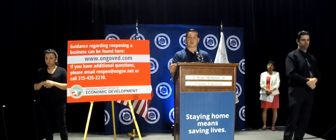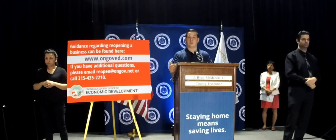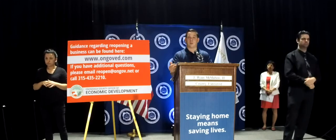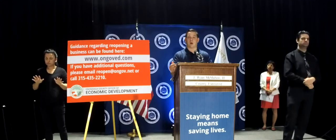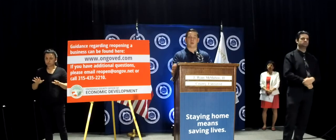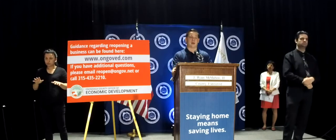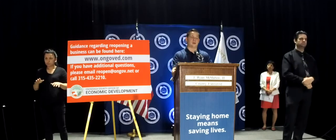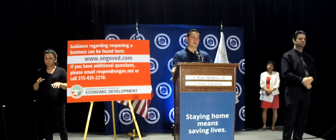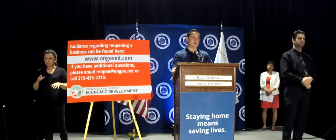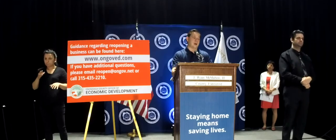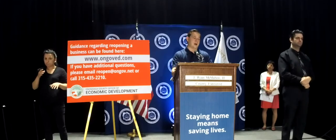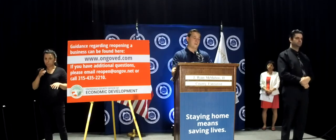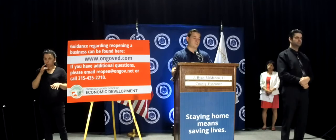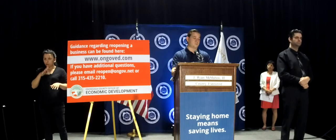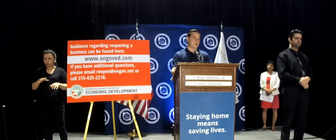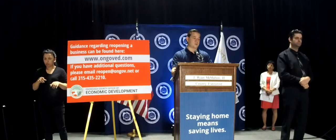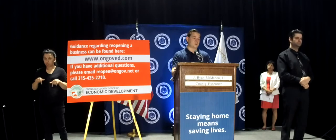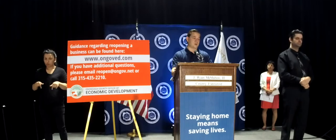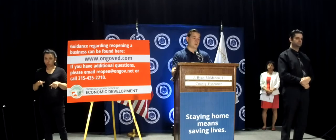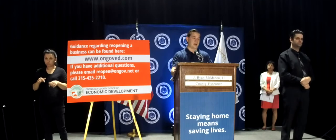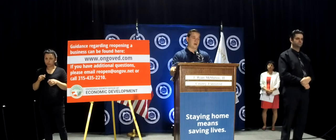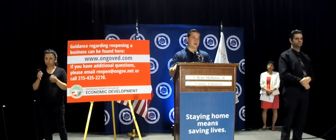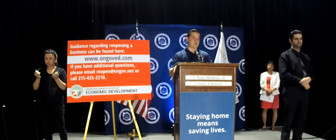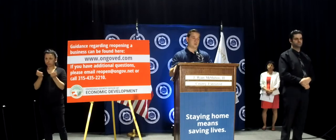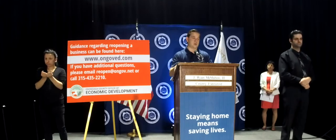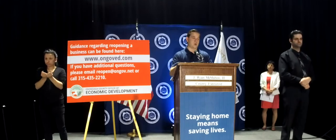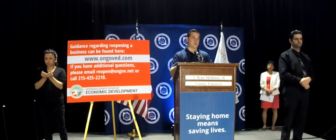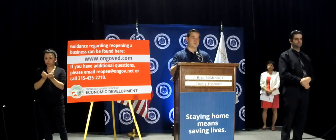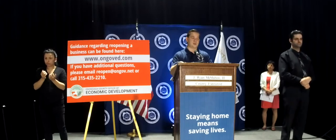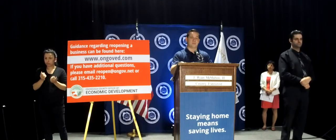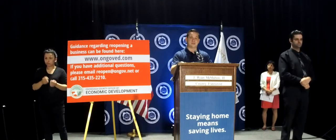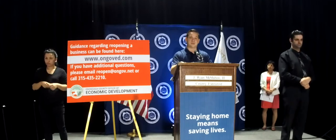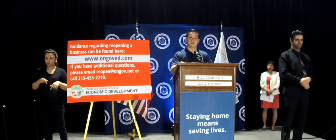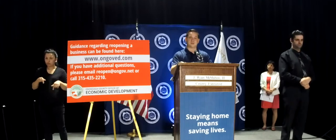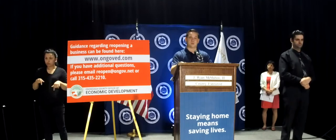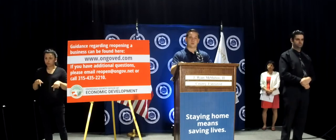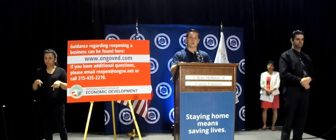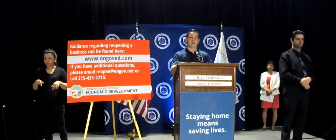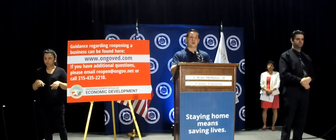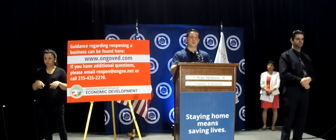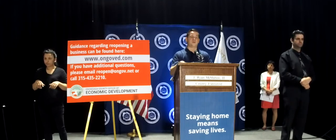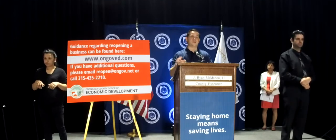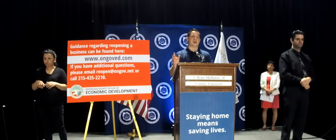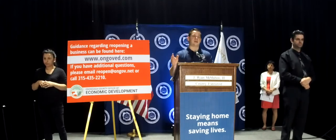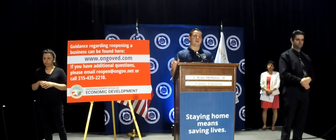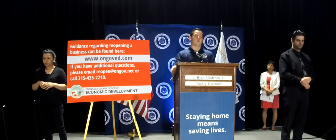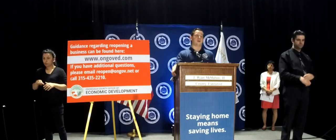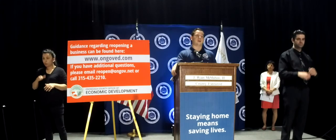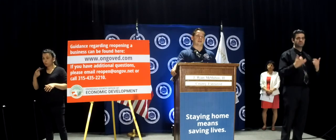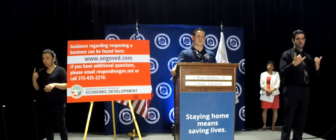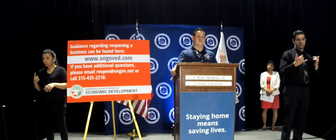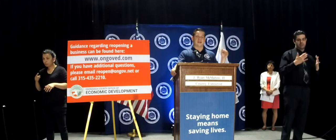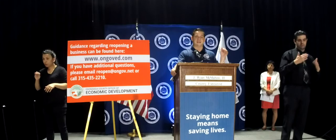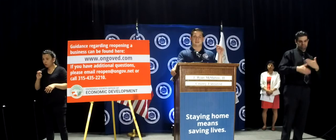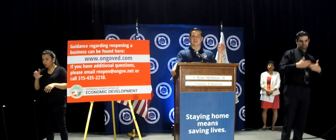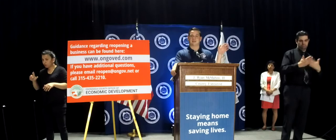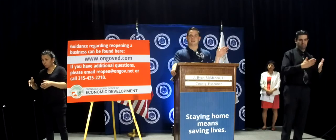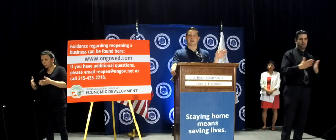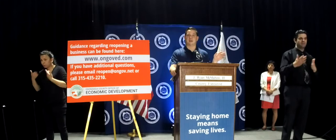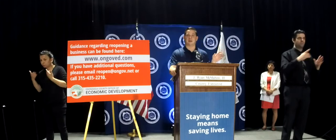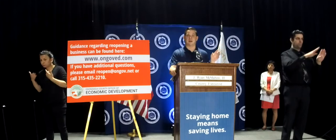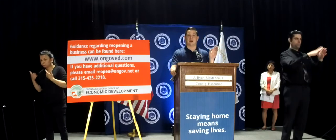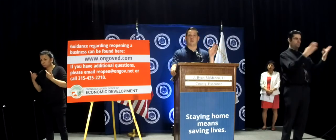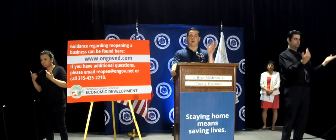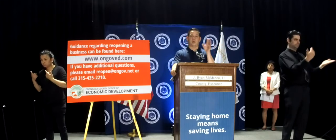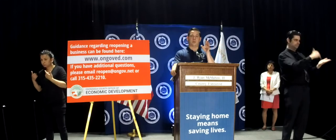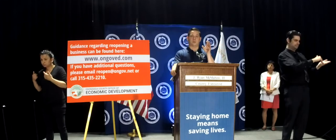we shut down the mall then. And so now as it reopens, some businesses will be, we've said we're going to let the phases